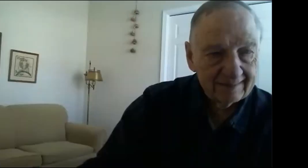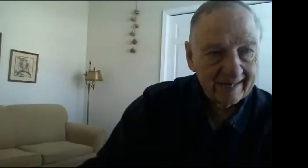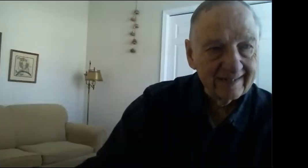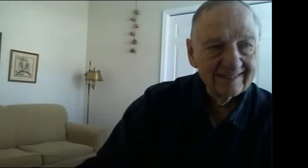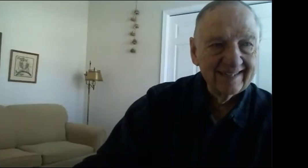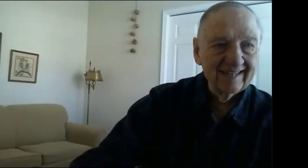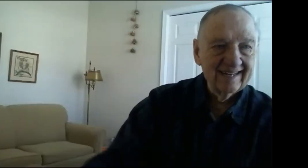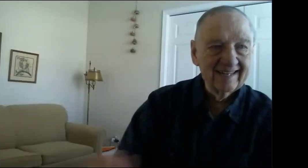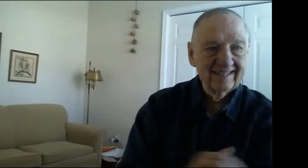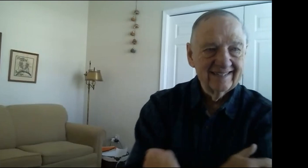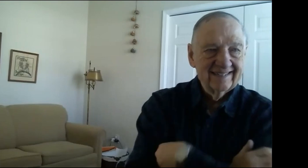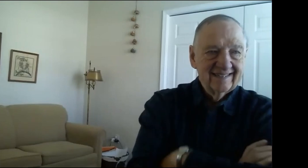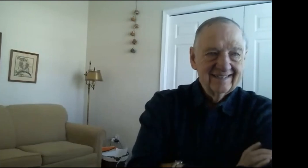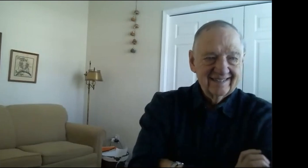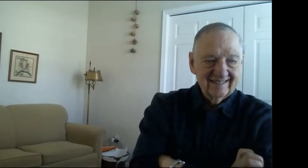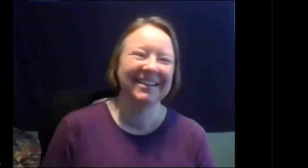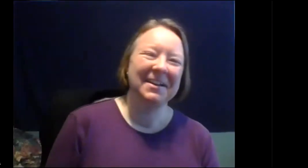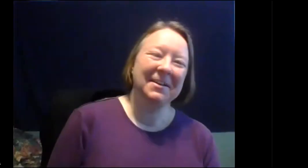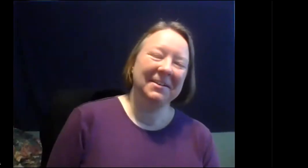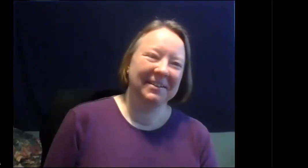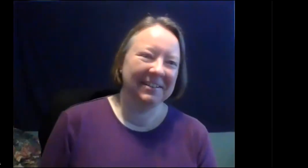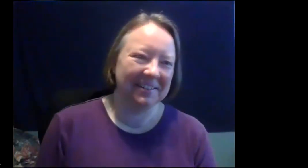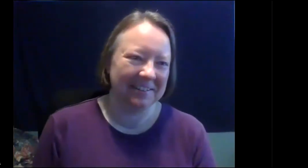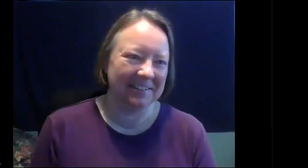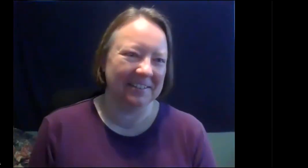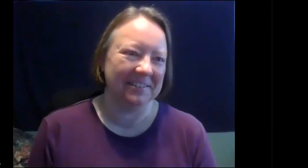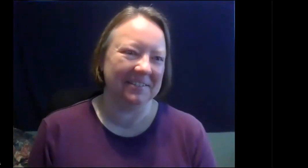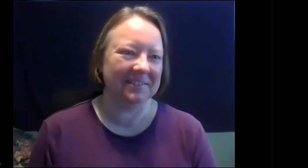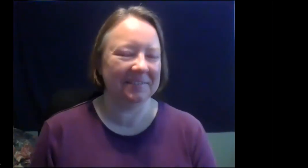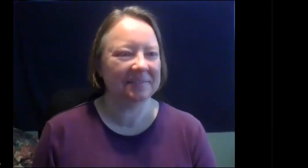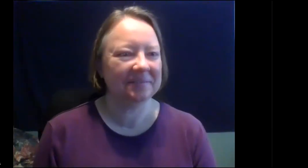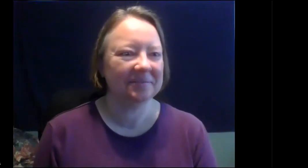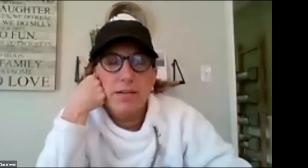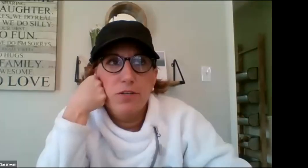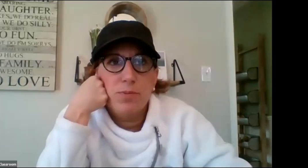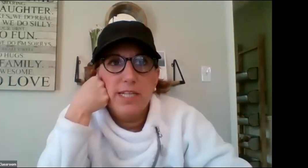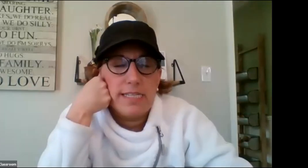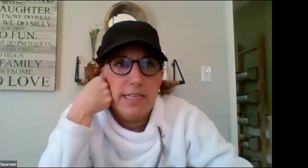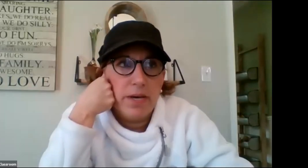me. Oh. If anybody still needs a copy of the alphabet, can you please email